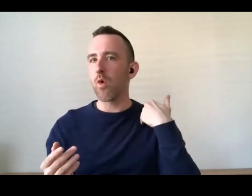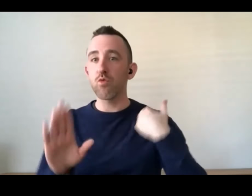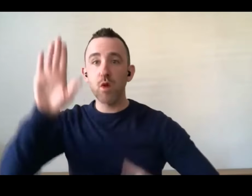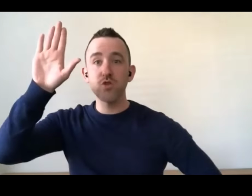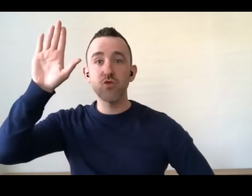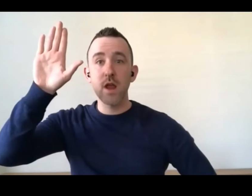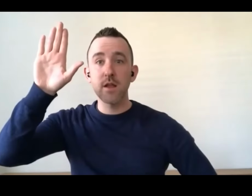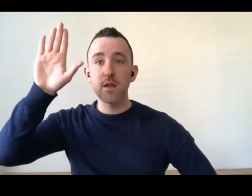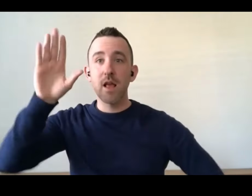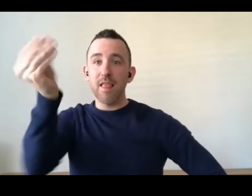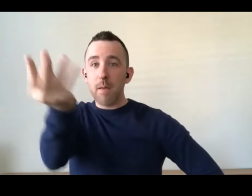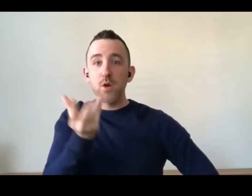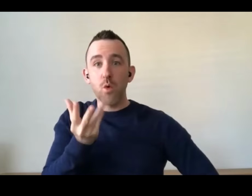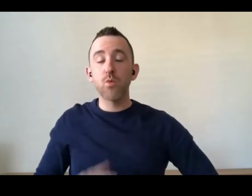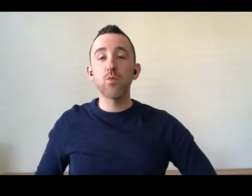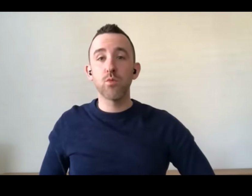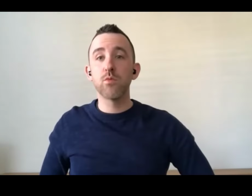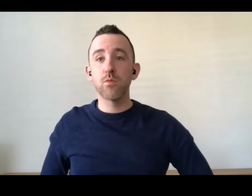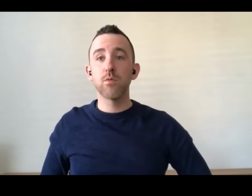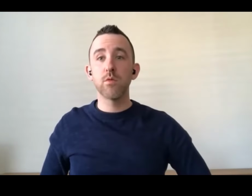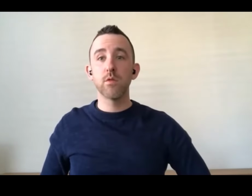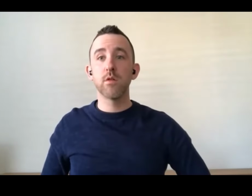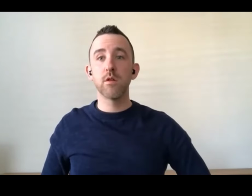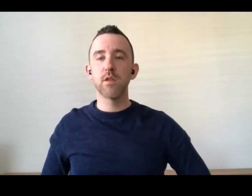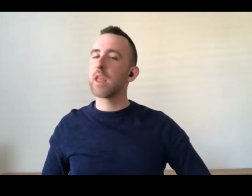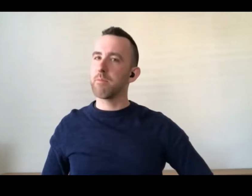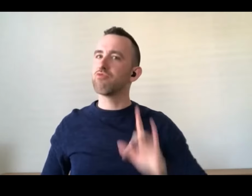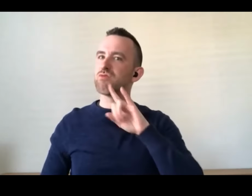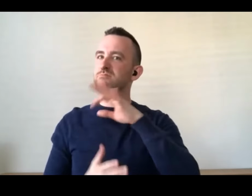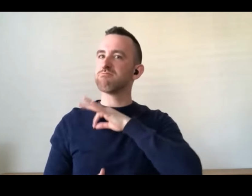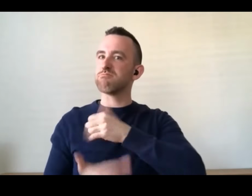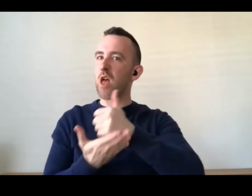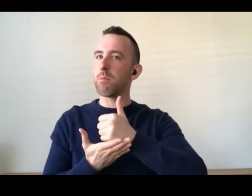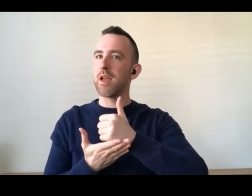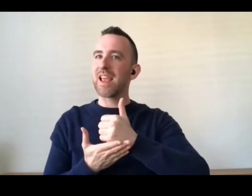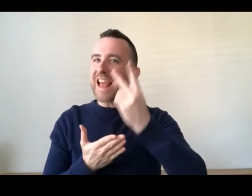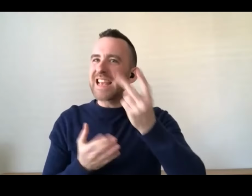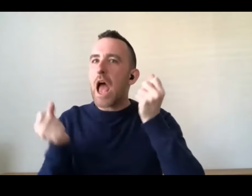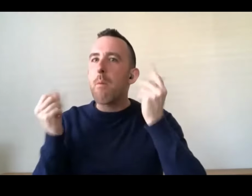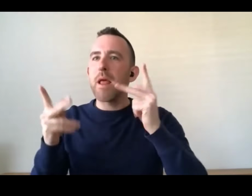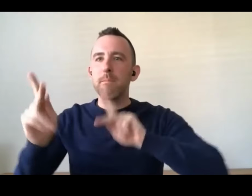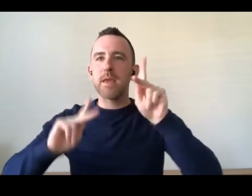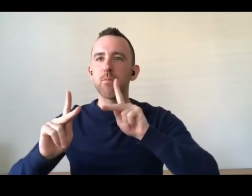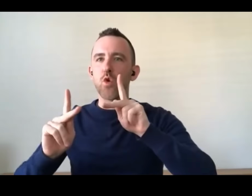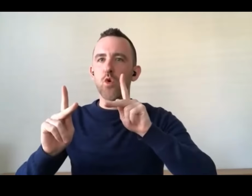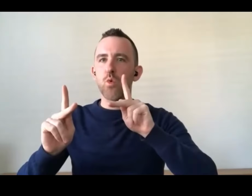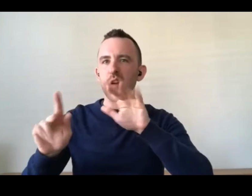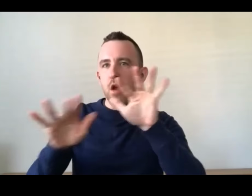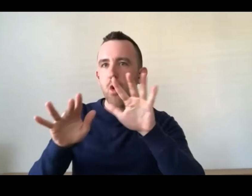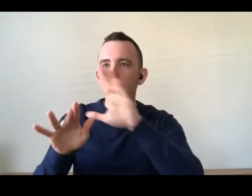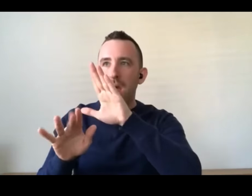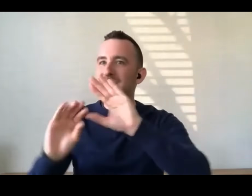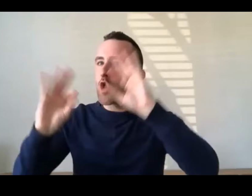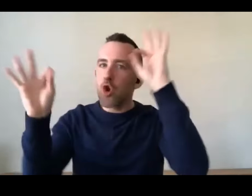your hand and let me know, that would be super helpful, because then I can see how many people we're dealing with who have no idea what